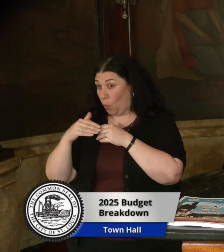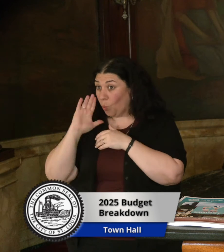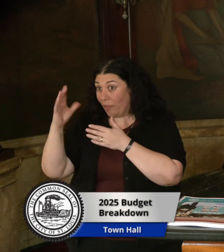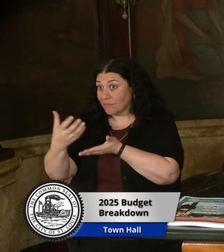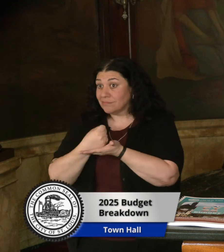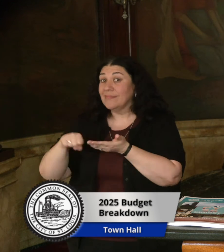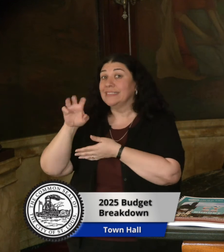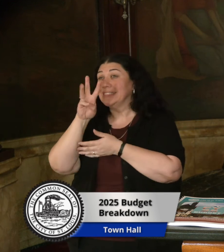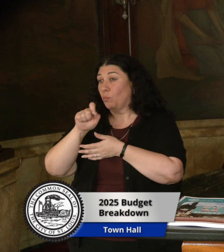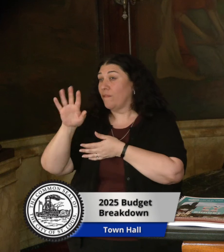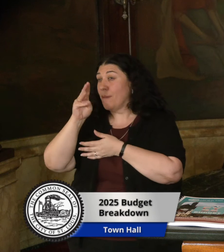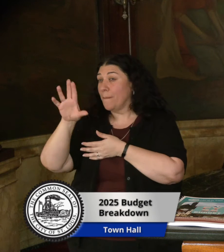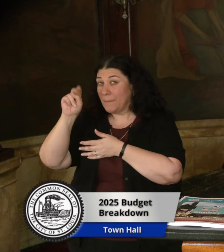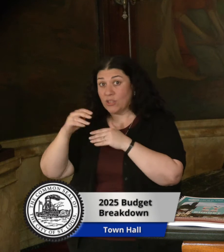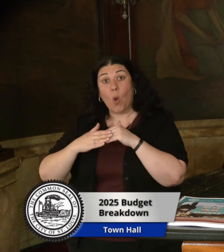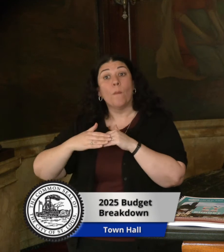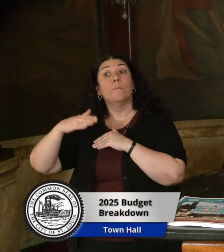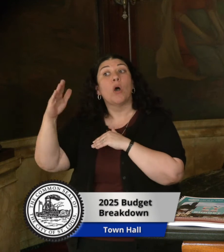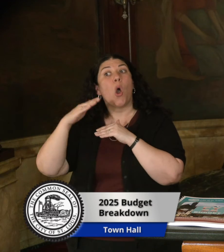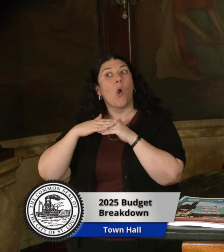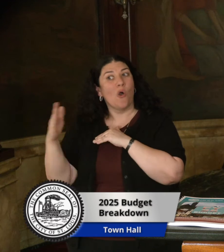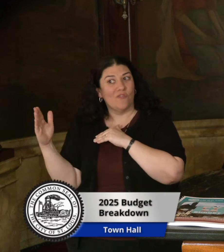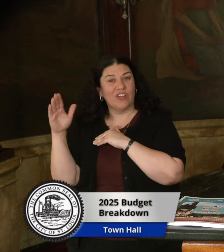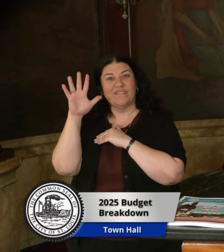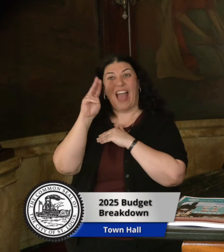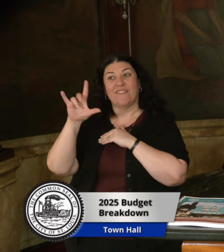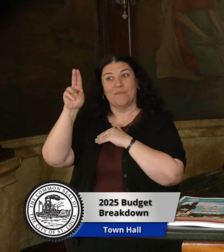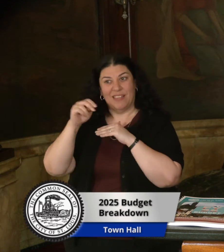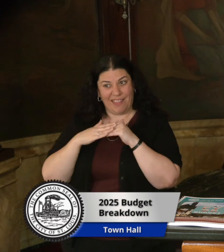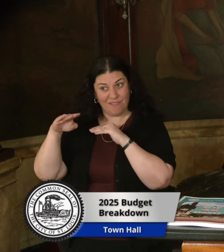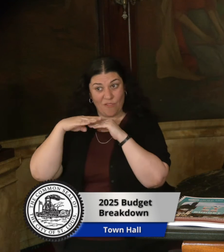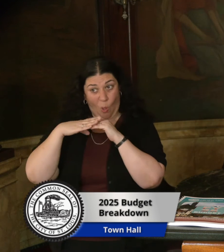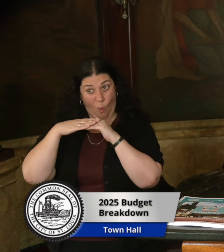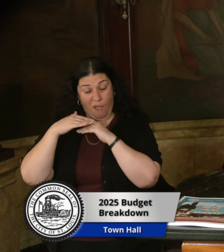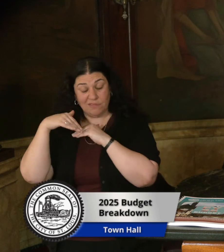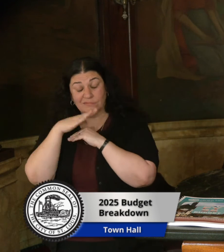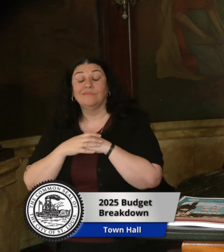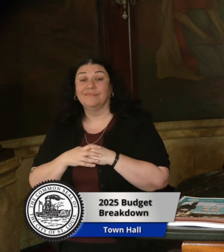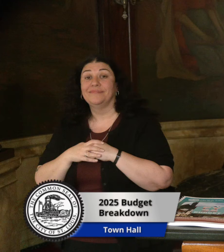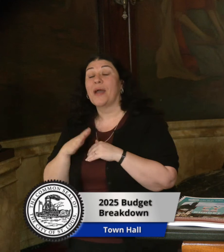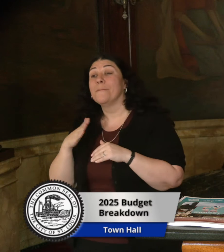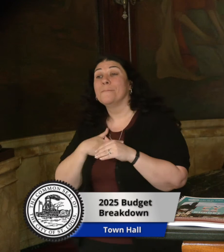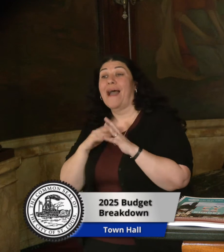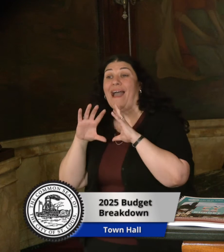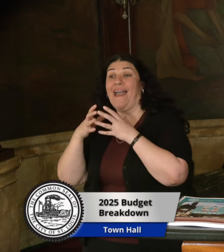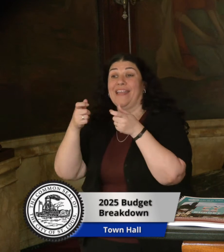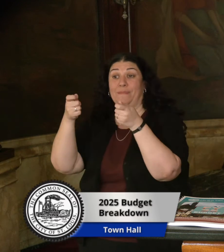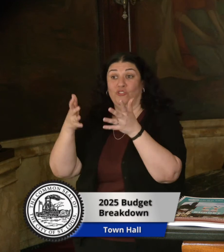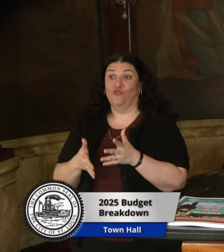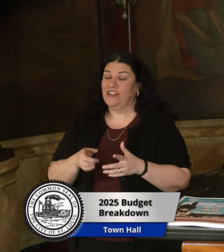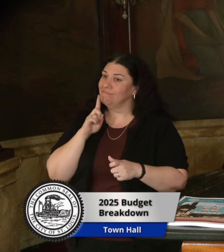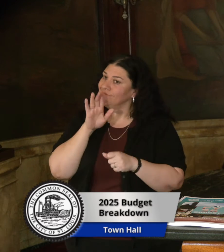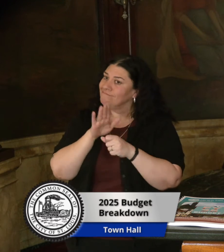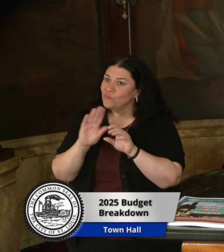million this year, which is above the floor of $5 million. My administration remains